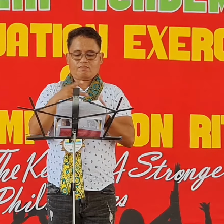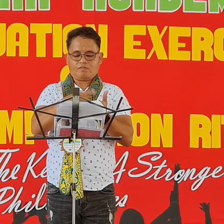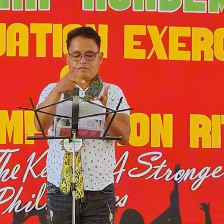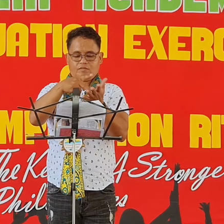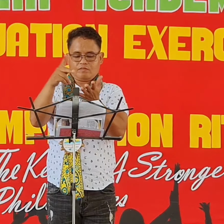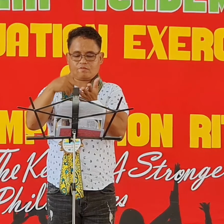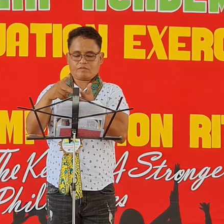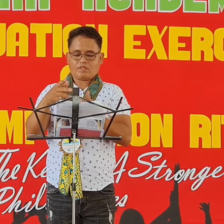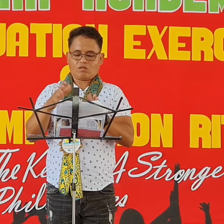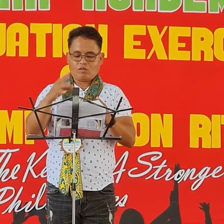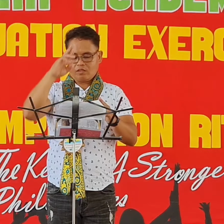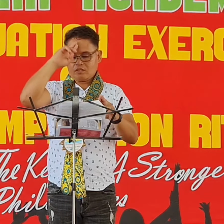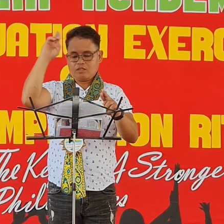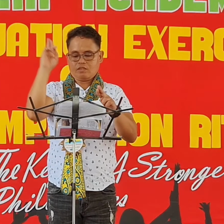Allowance. And boarding house.